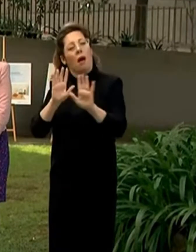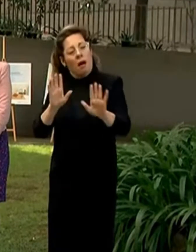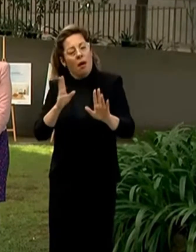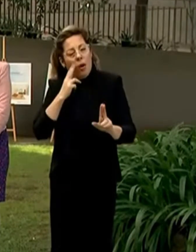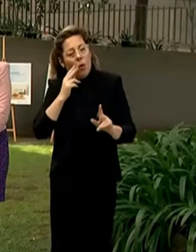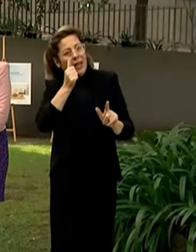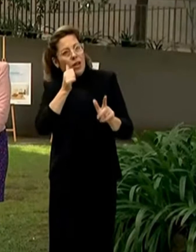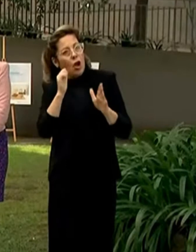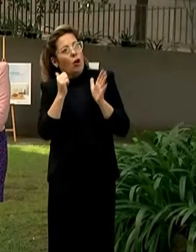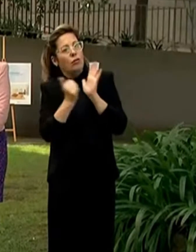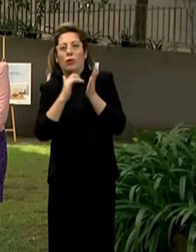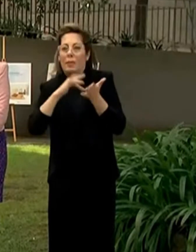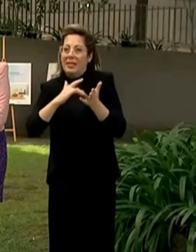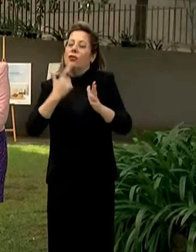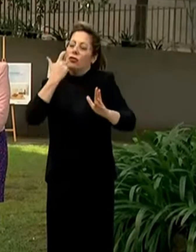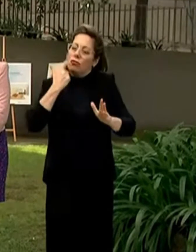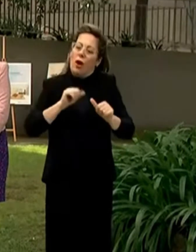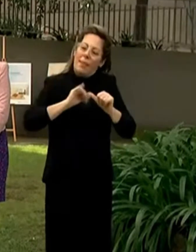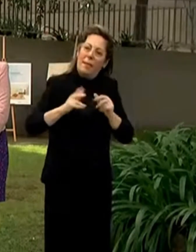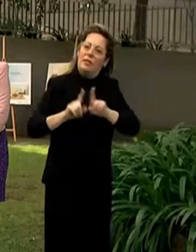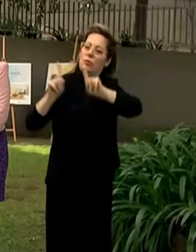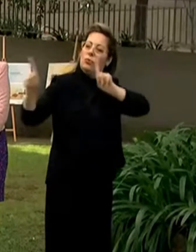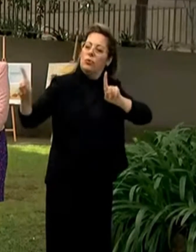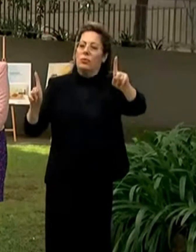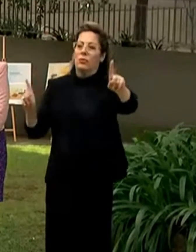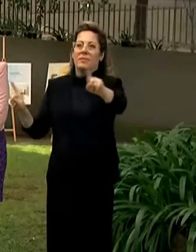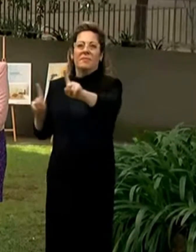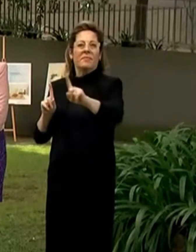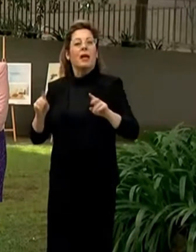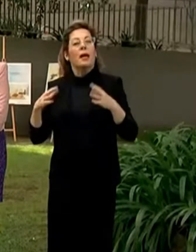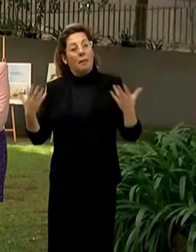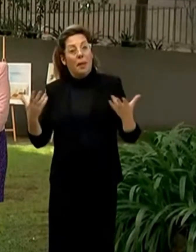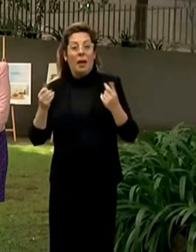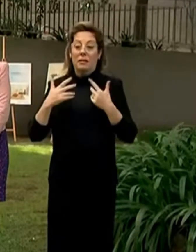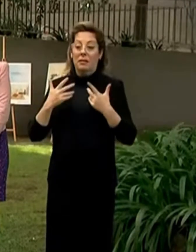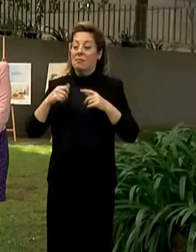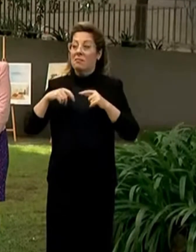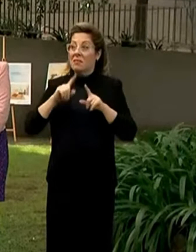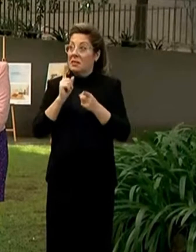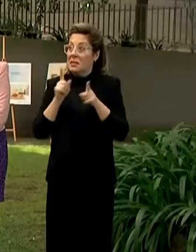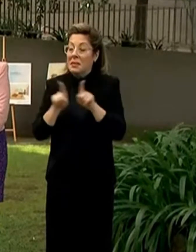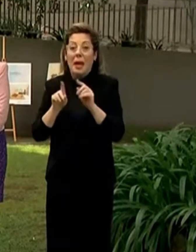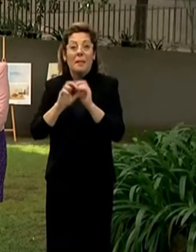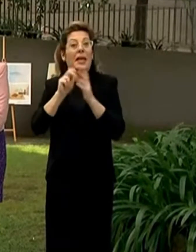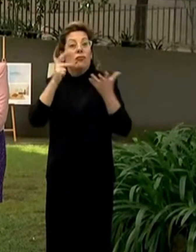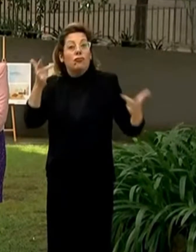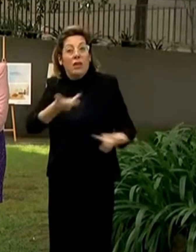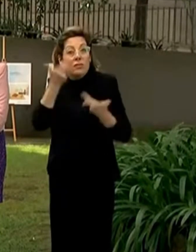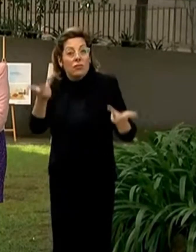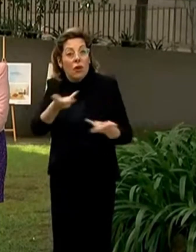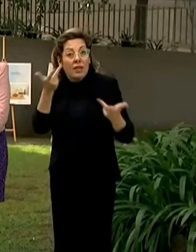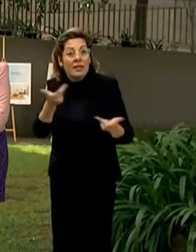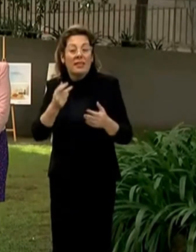doing to maintain that social distancing. Similarly in hospitality, and why we're focusing particularly on hospitality workers is